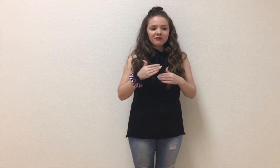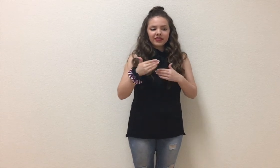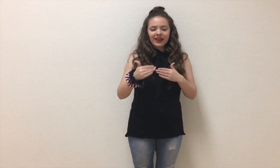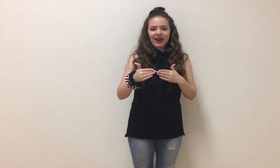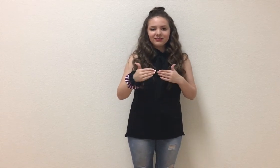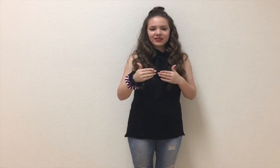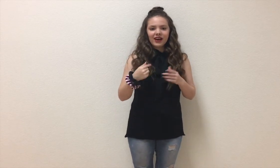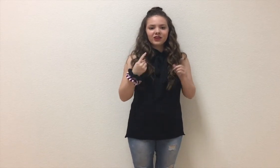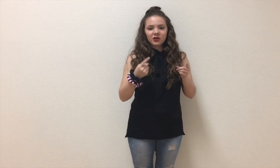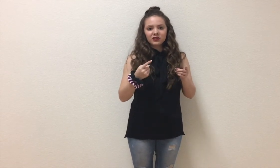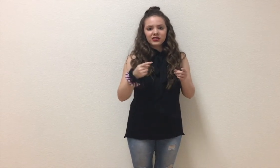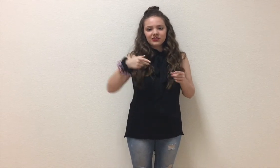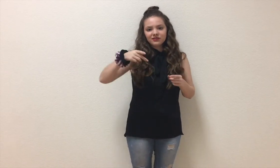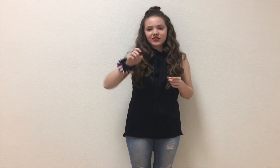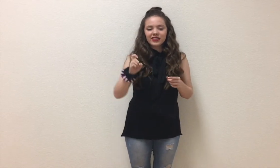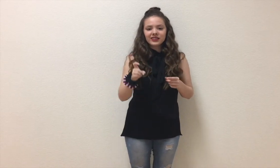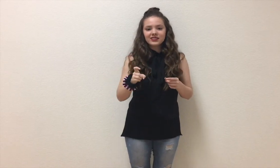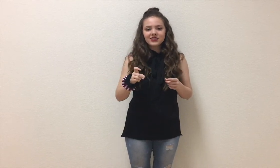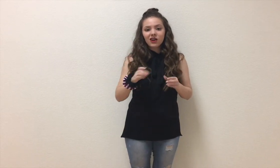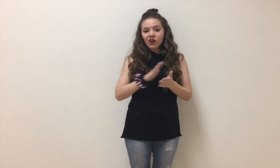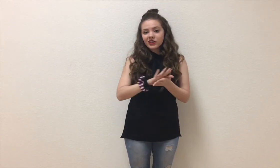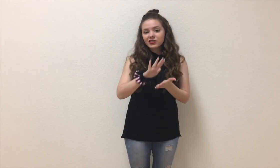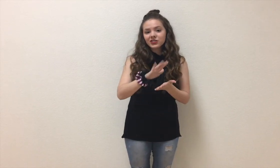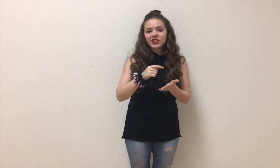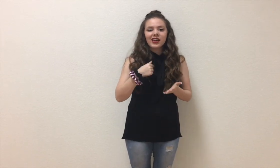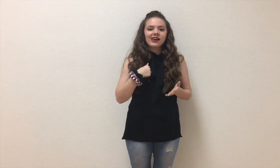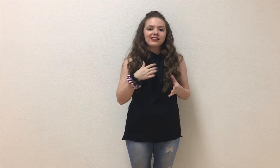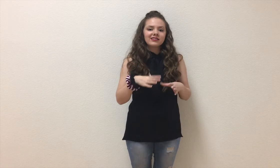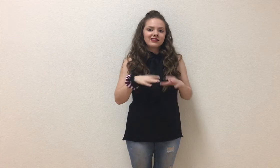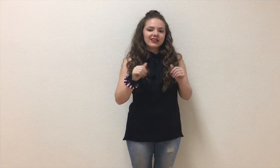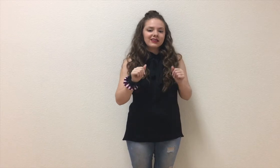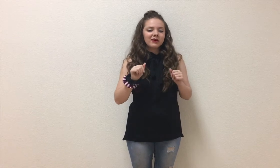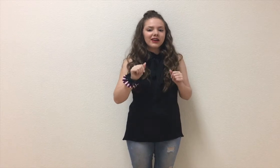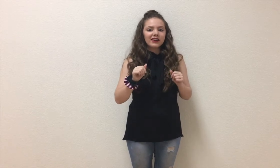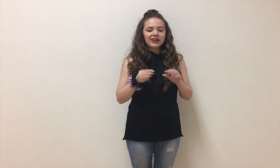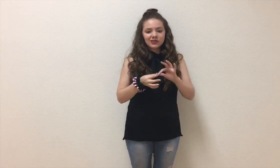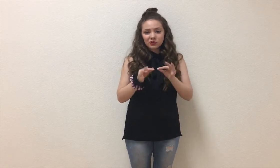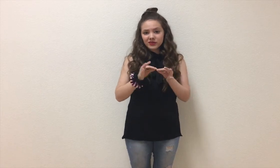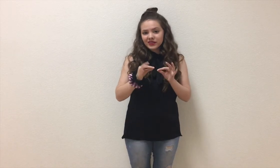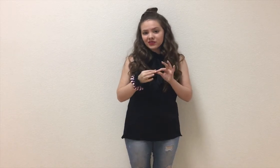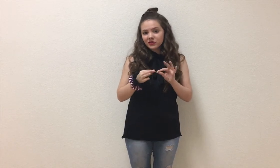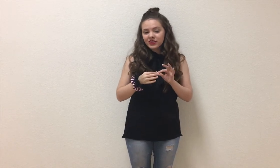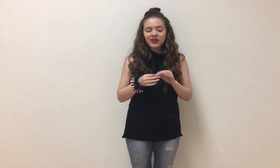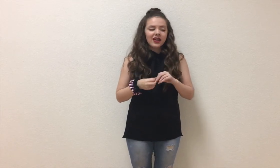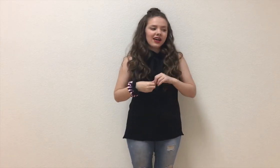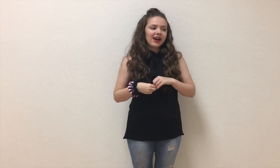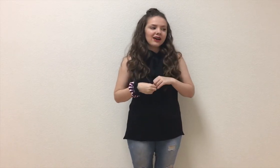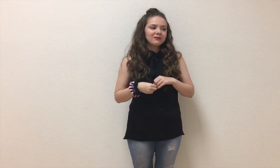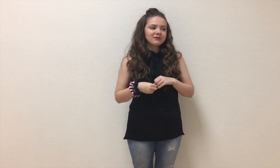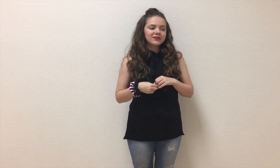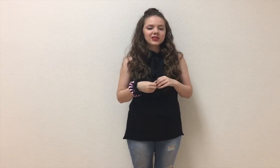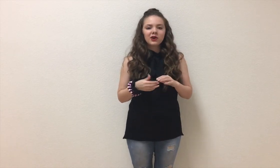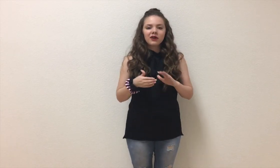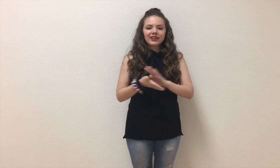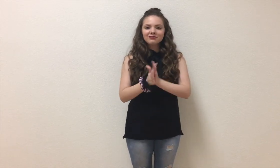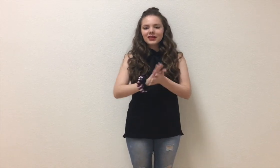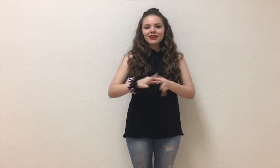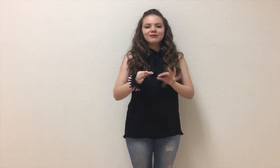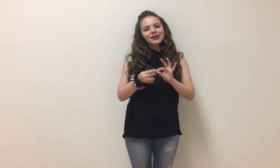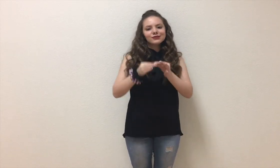then after that go to Phoenix College and get my interpreting degree, so I can become an